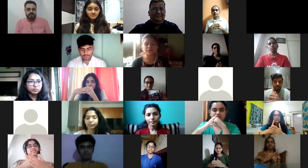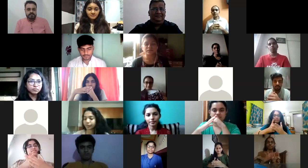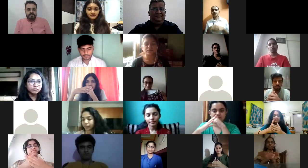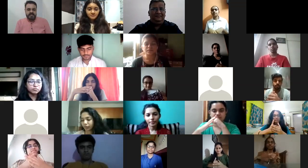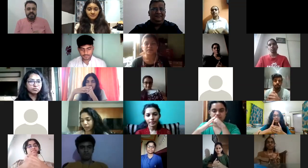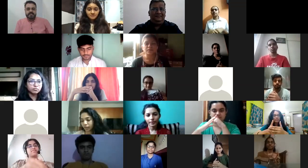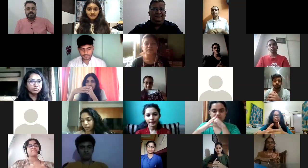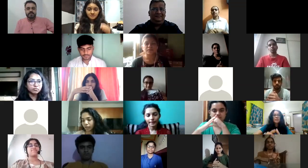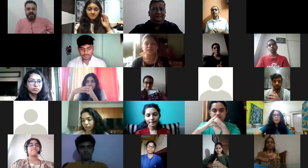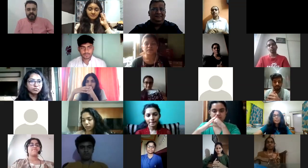Any guesses on Friday?